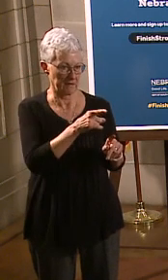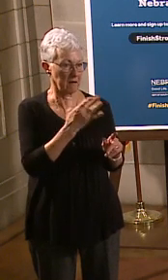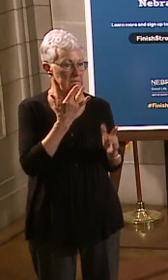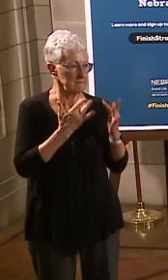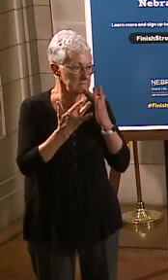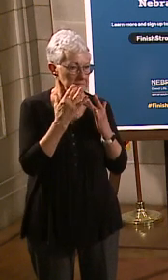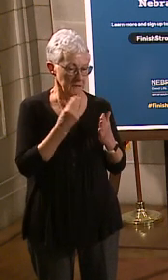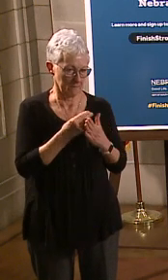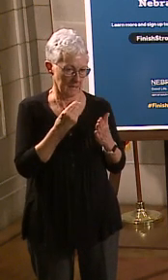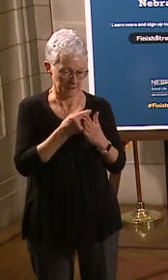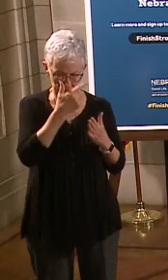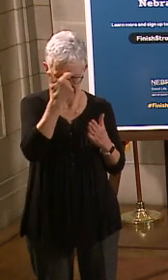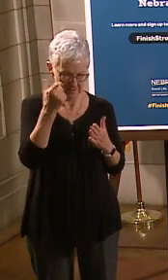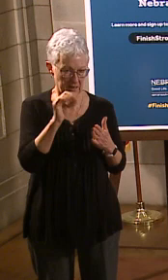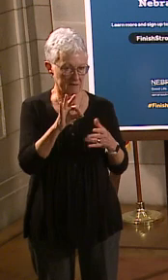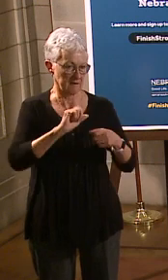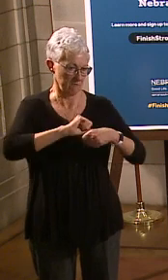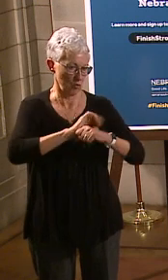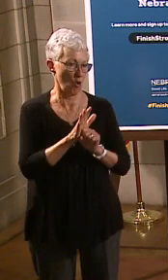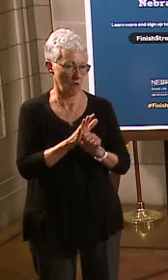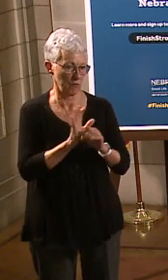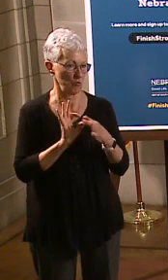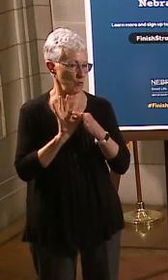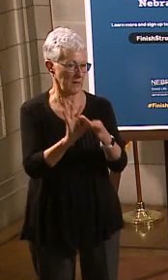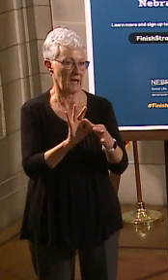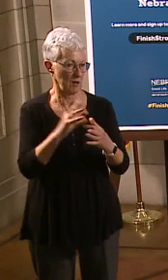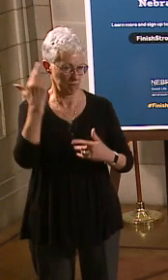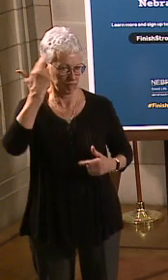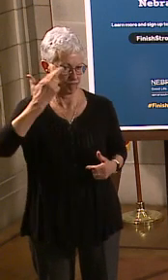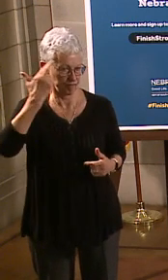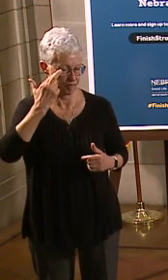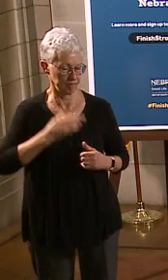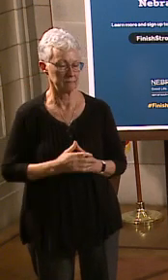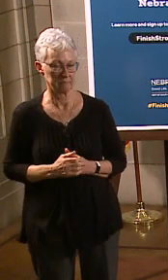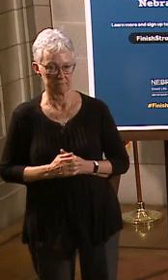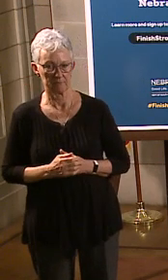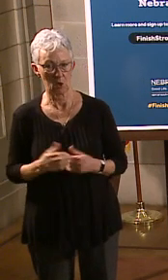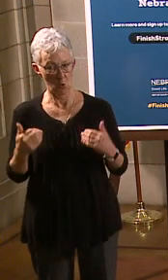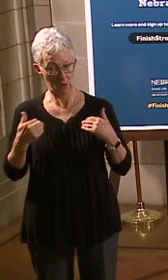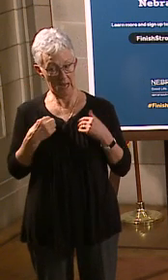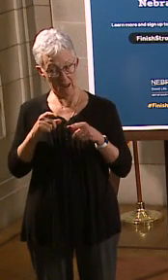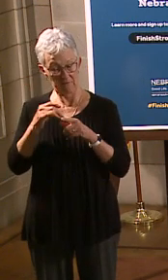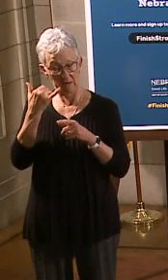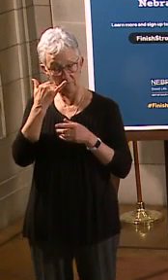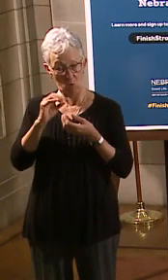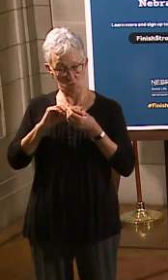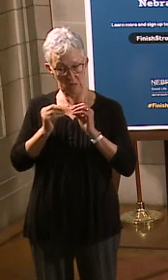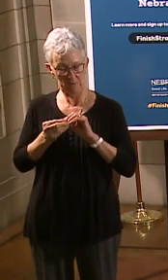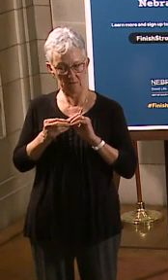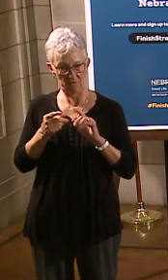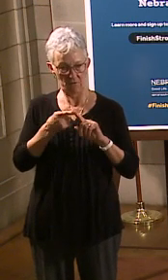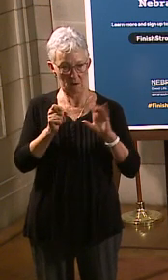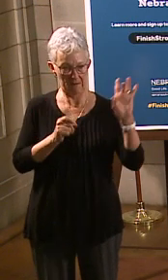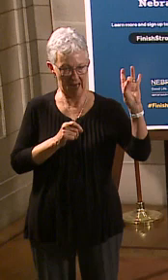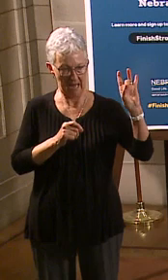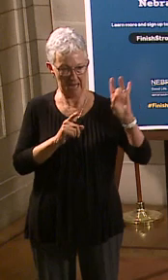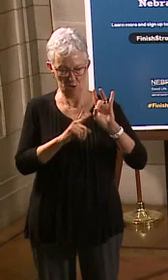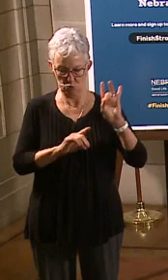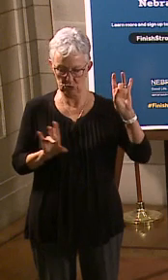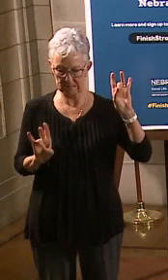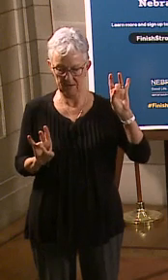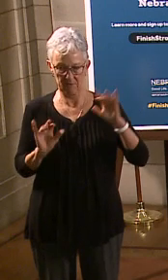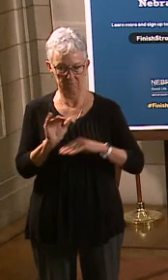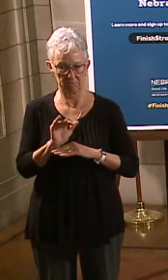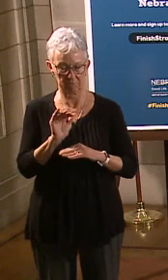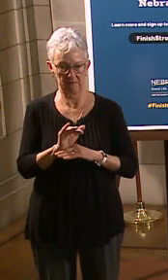and webinars about the program. There's also a call center available on Monday through Friday from 8 a.m. to 7 p.m., and that